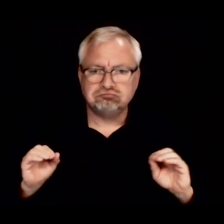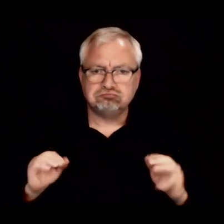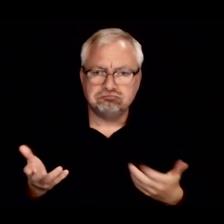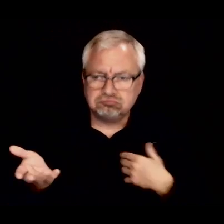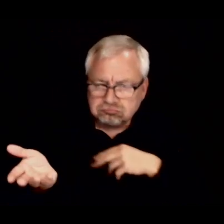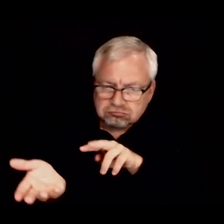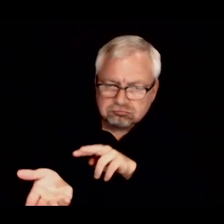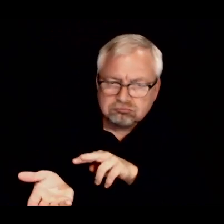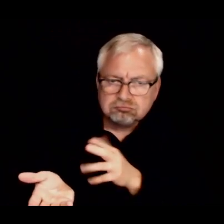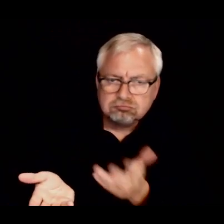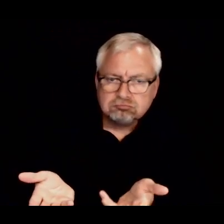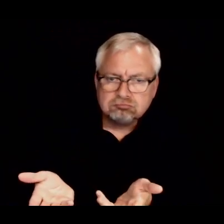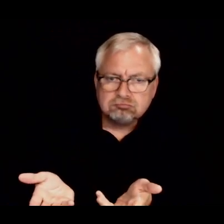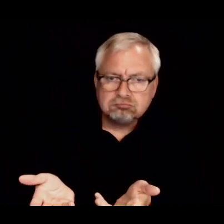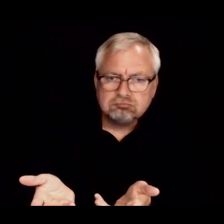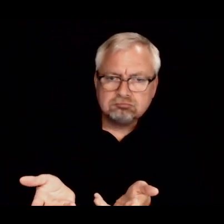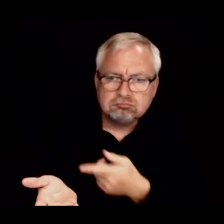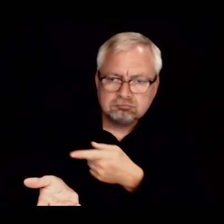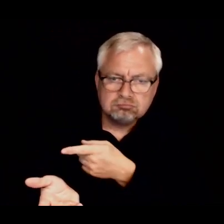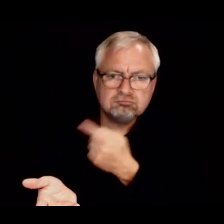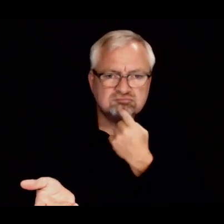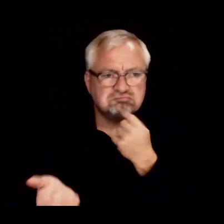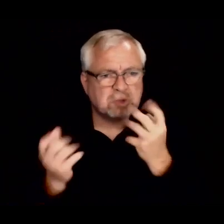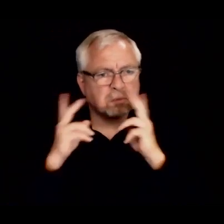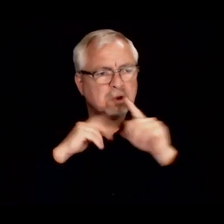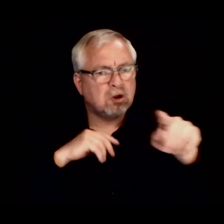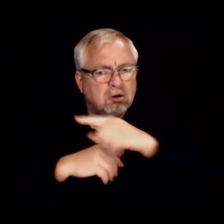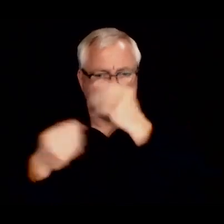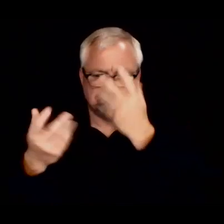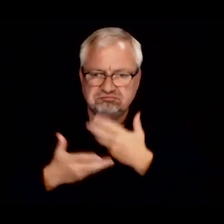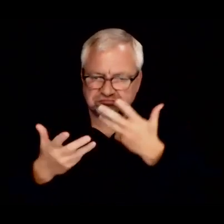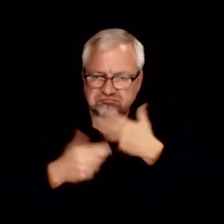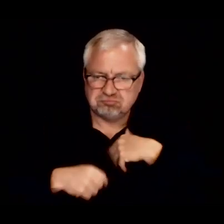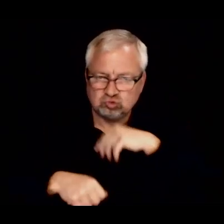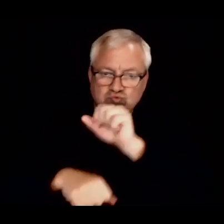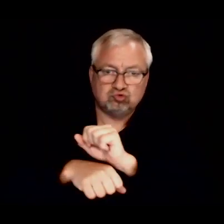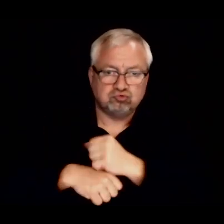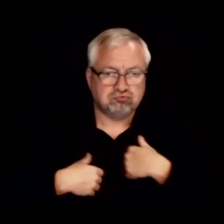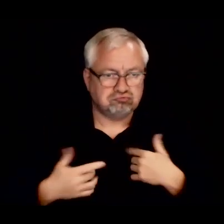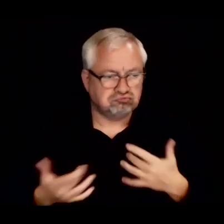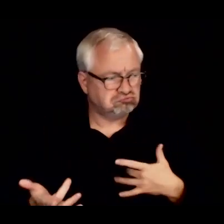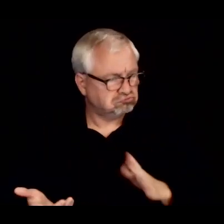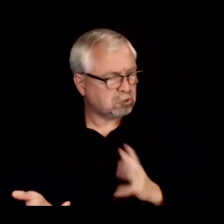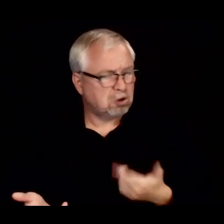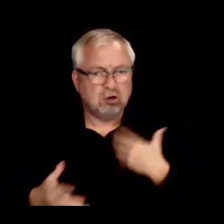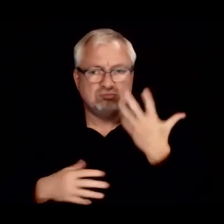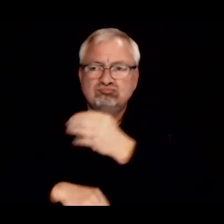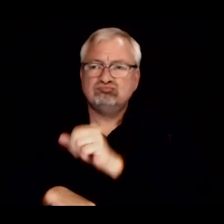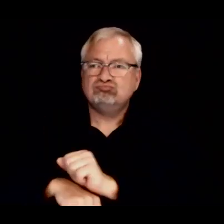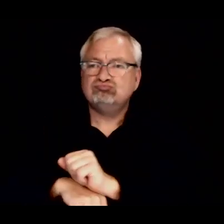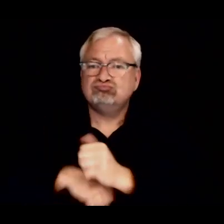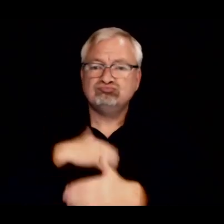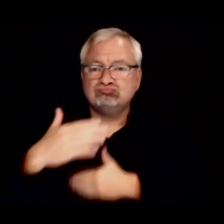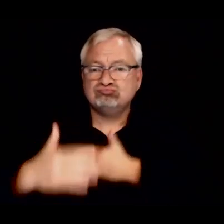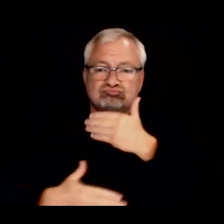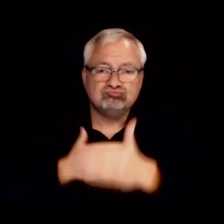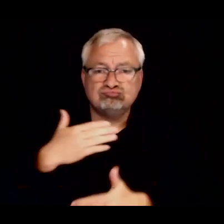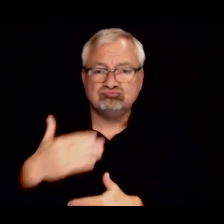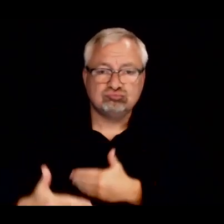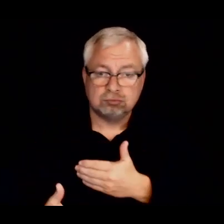have reported that they weren't symptomatic, say when they went to work, that type of thing. So no Minnesota